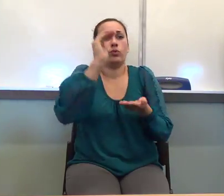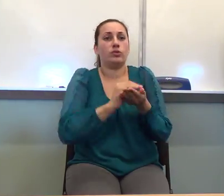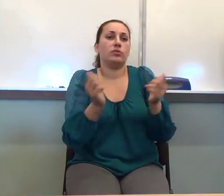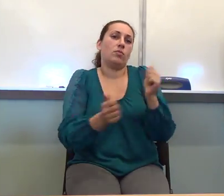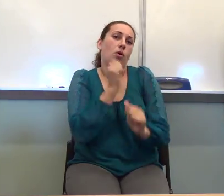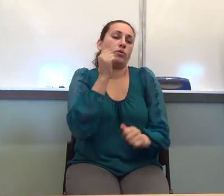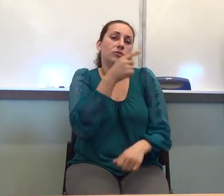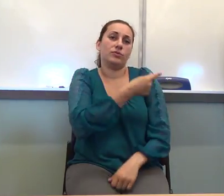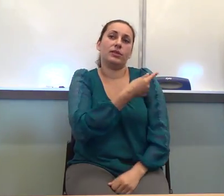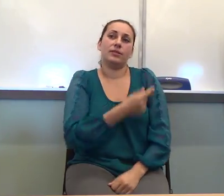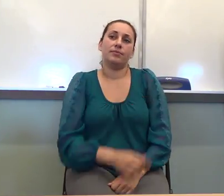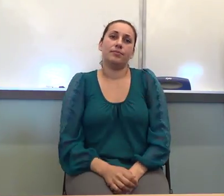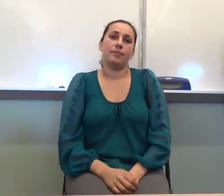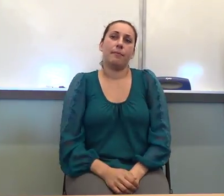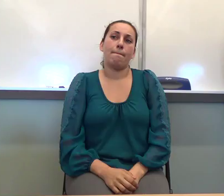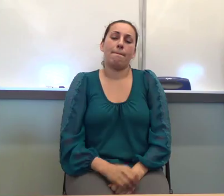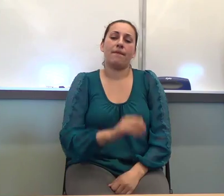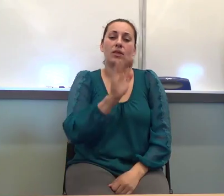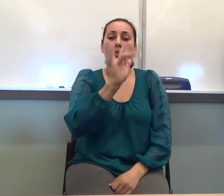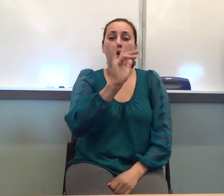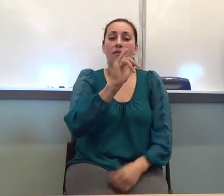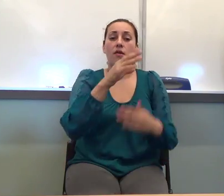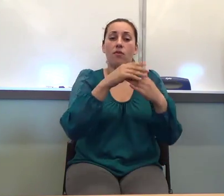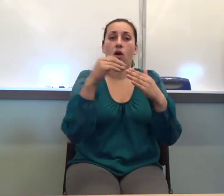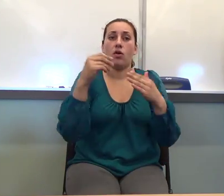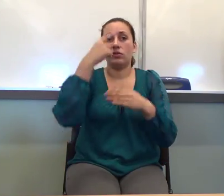be $25 for 4 hours.